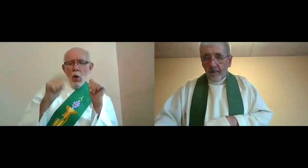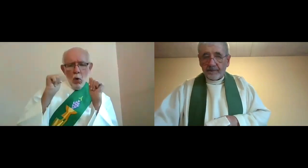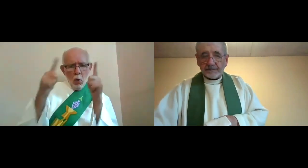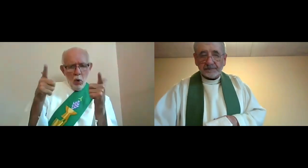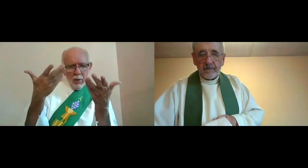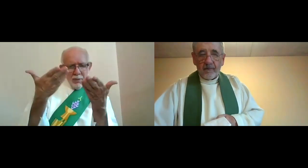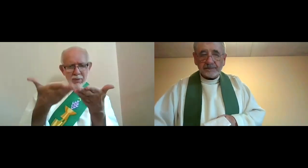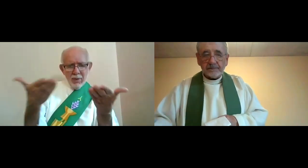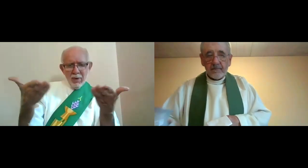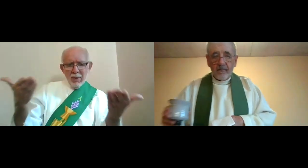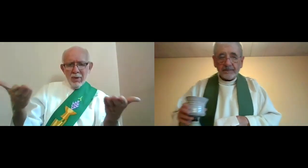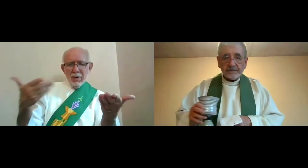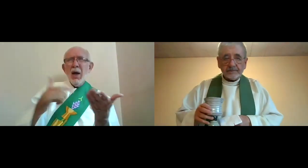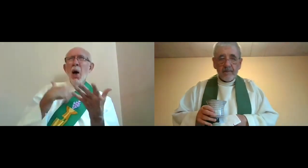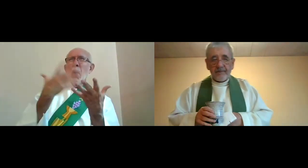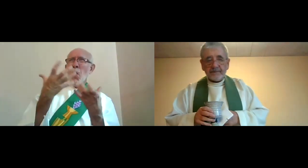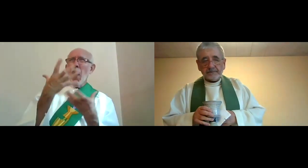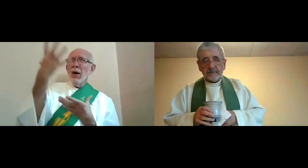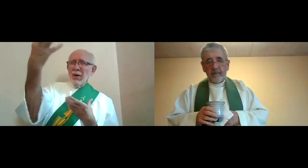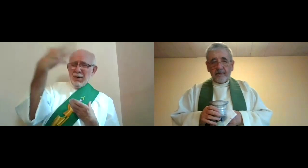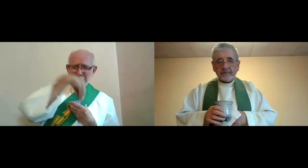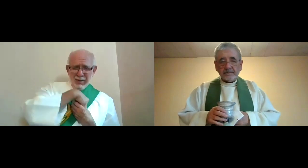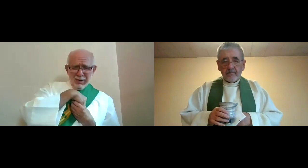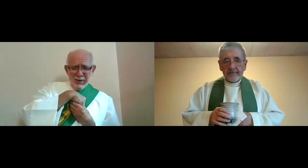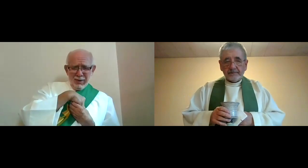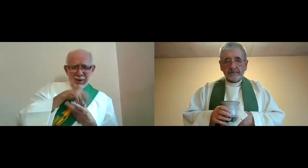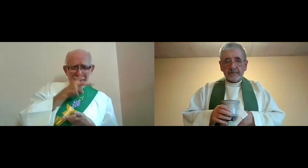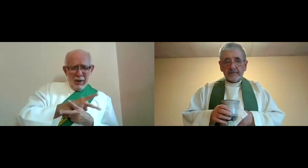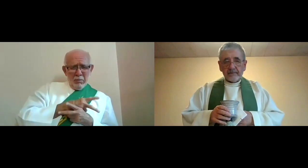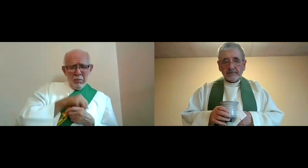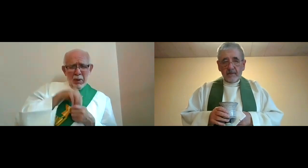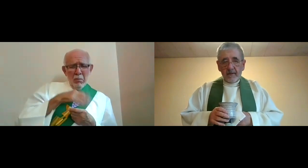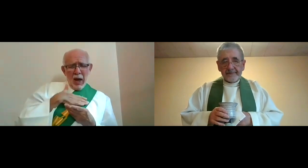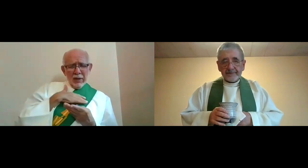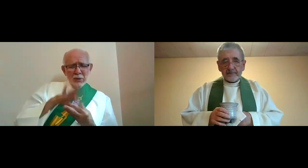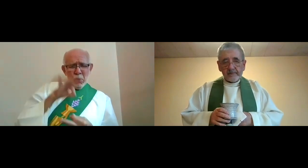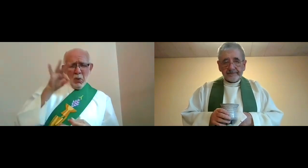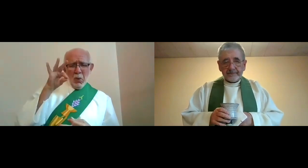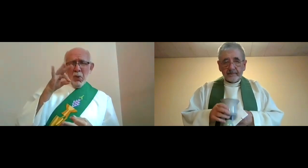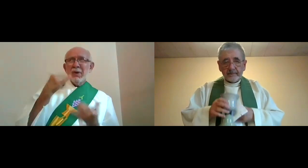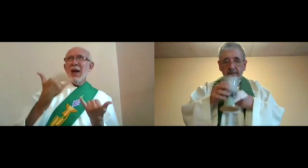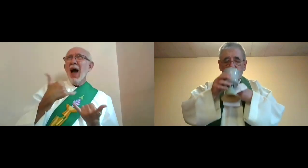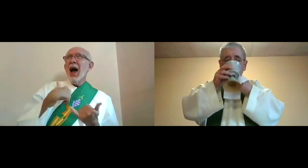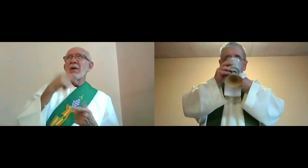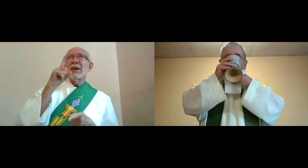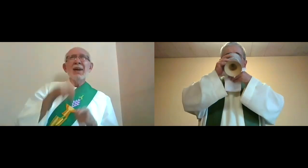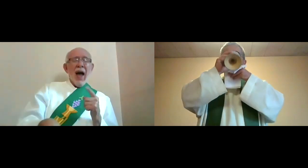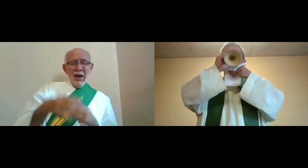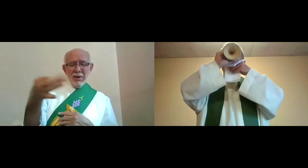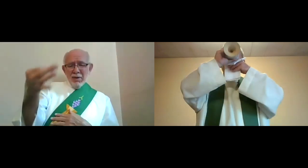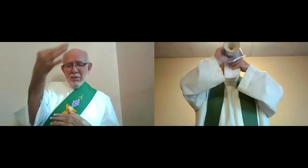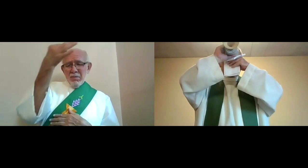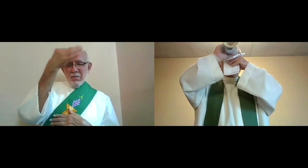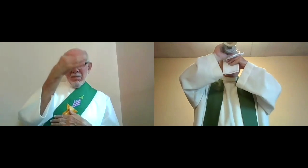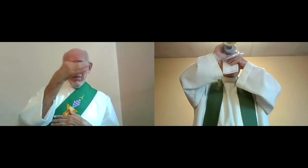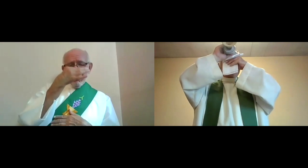I love you above all things, and I desire to receive you into my soul.